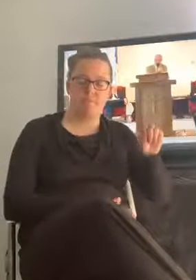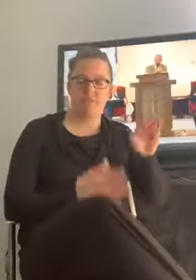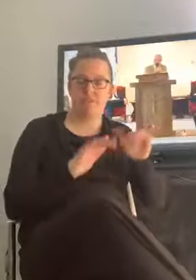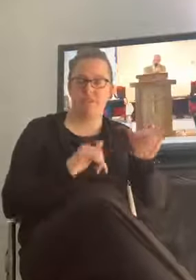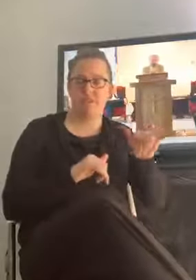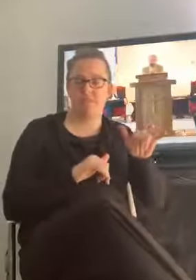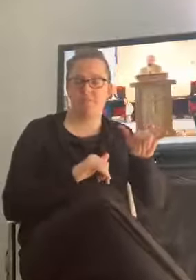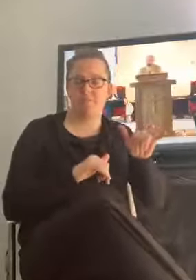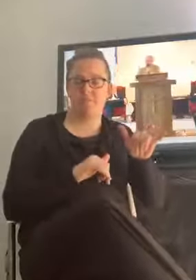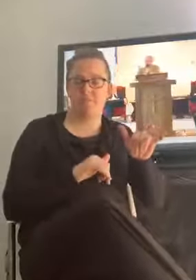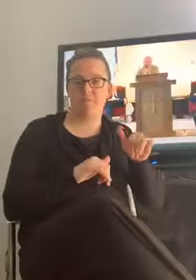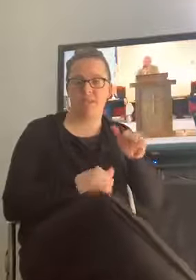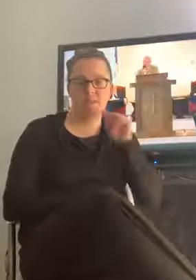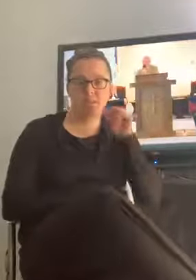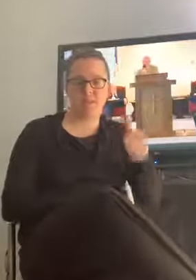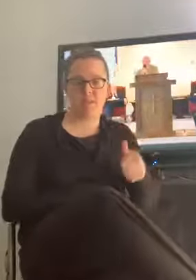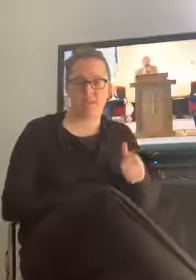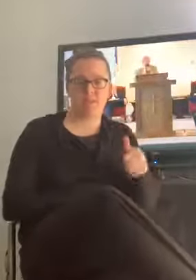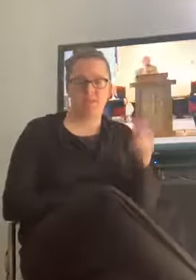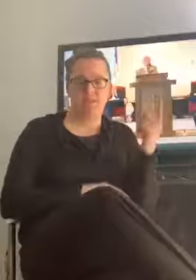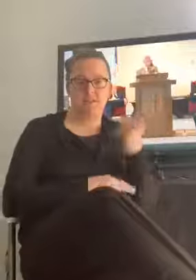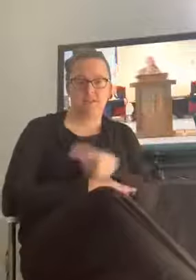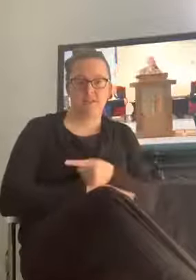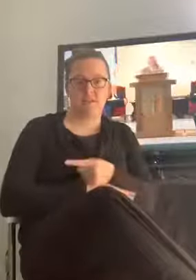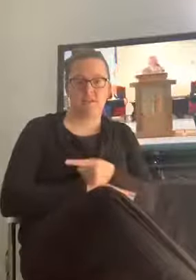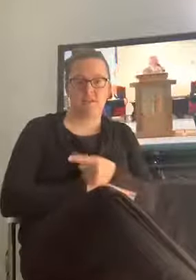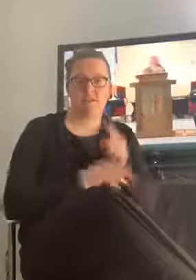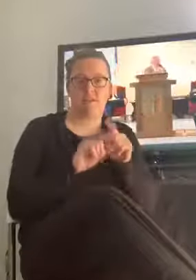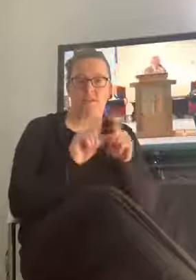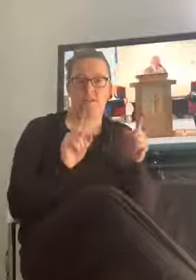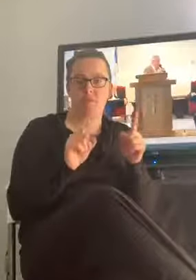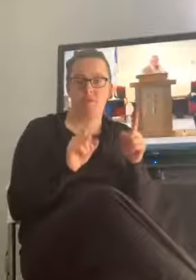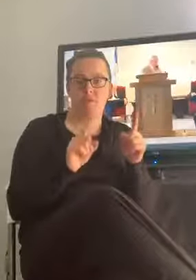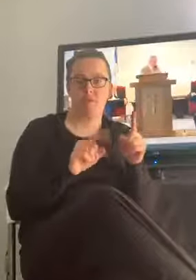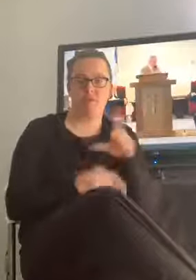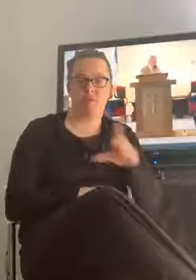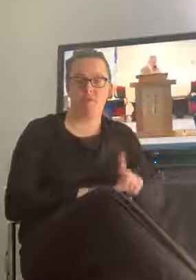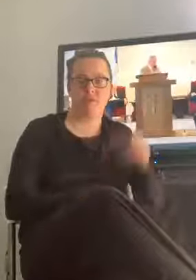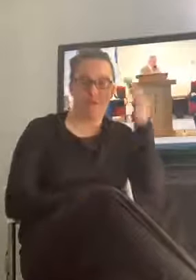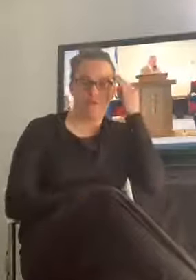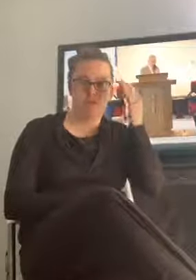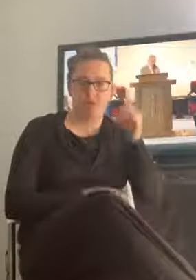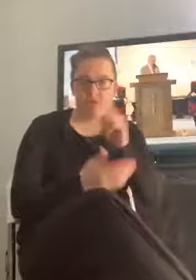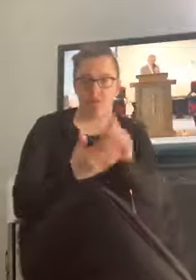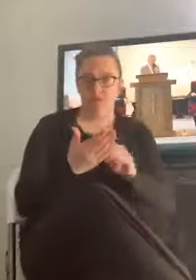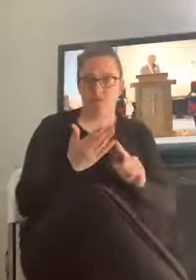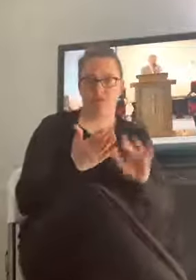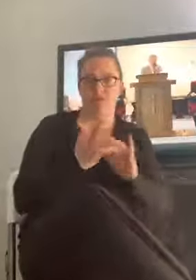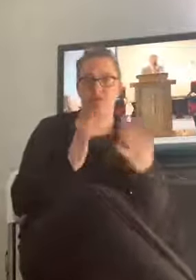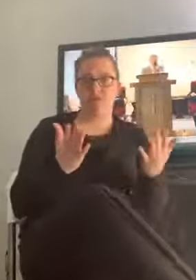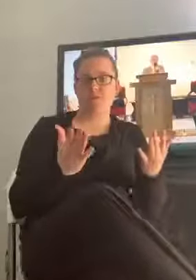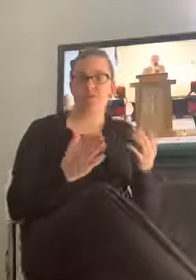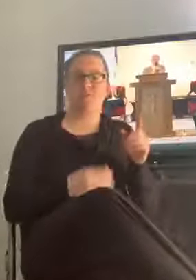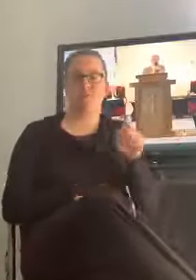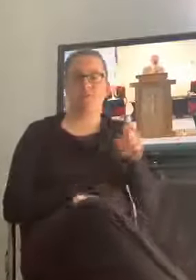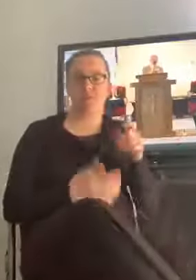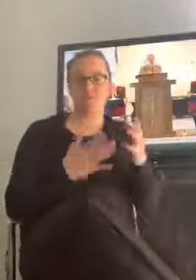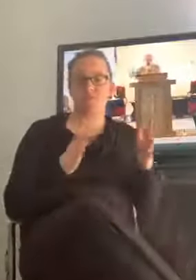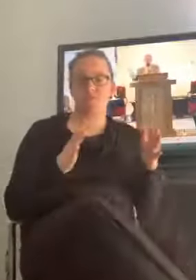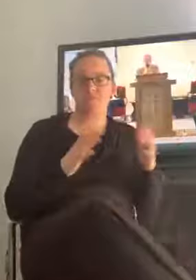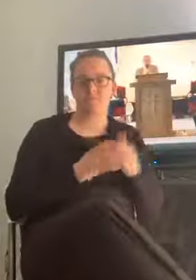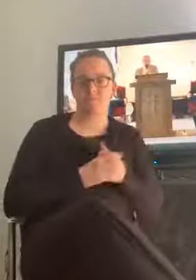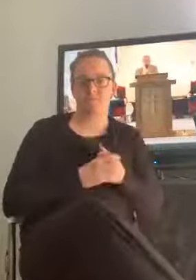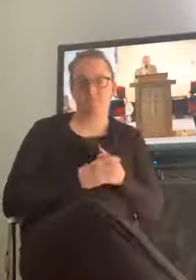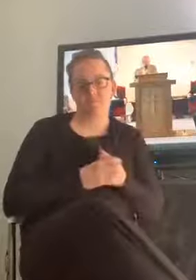Right. But the Lord knew the scripture needed to be fulfilled. The reason why, and